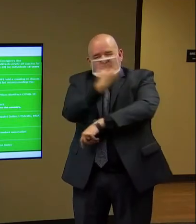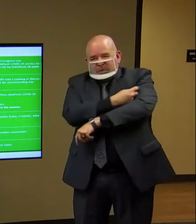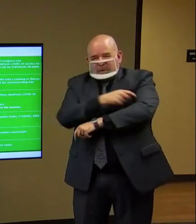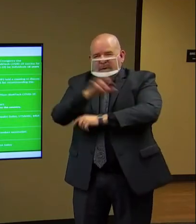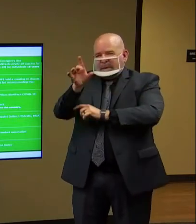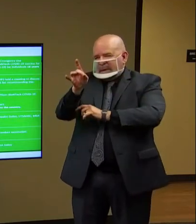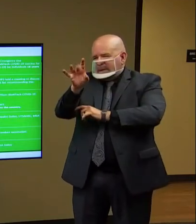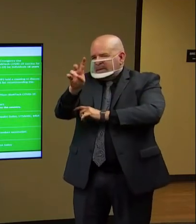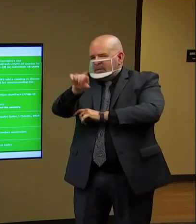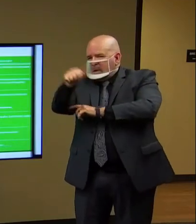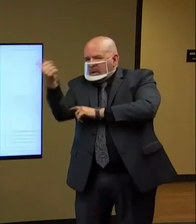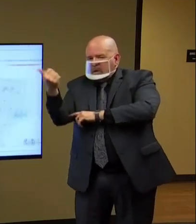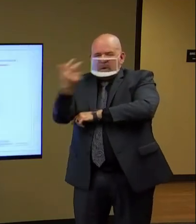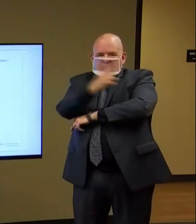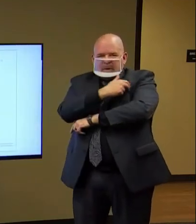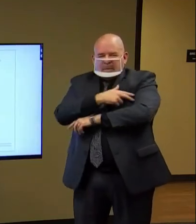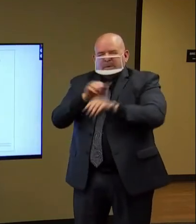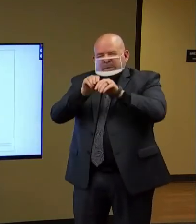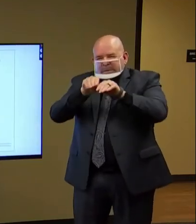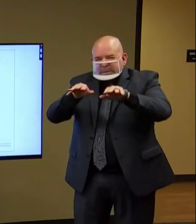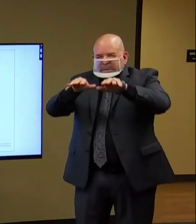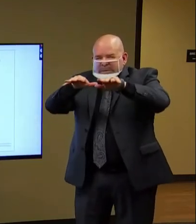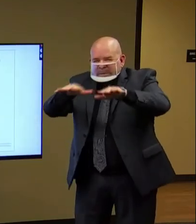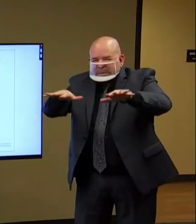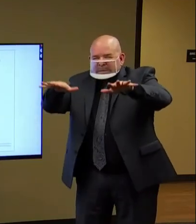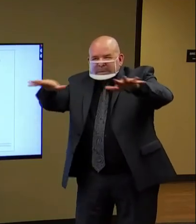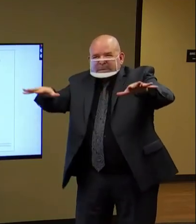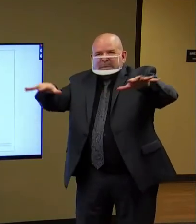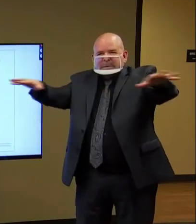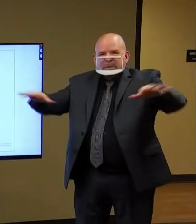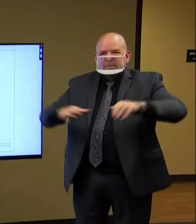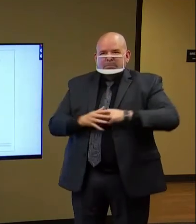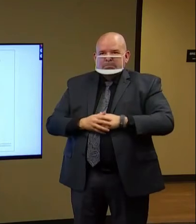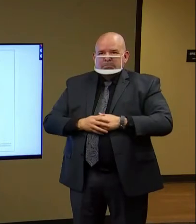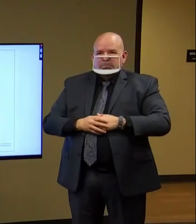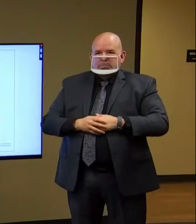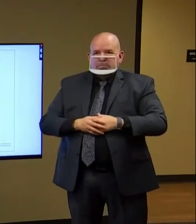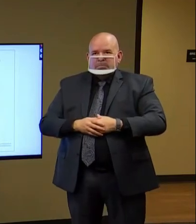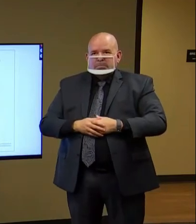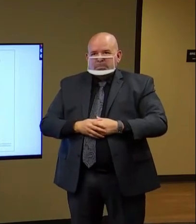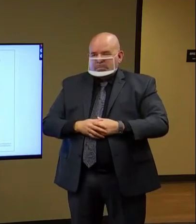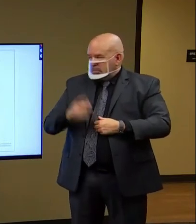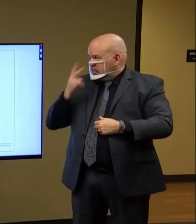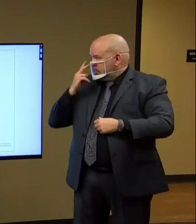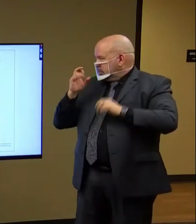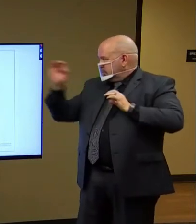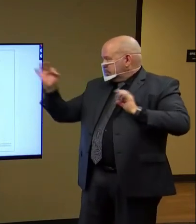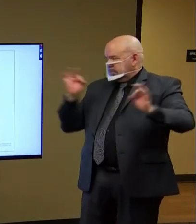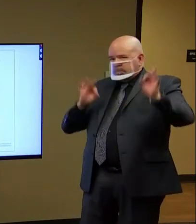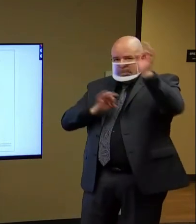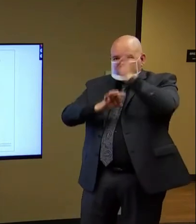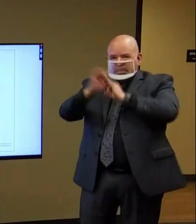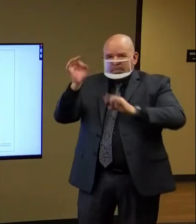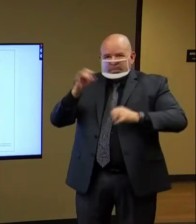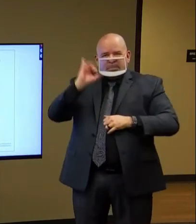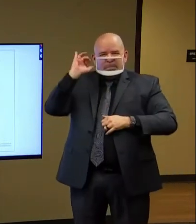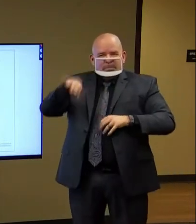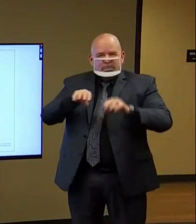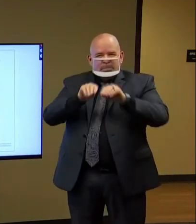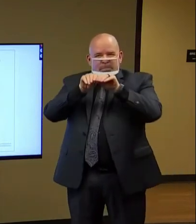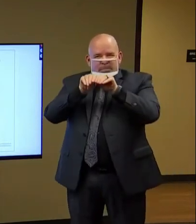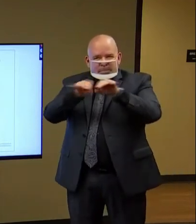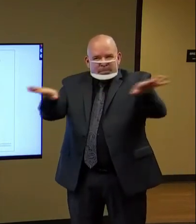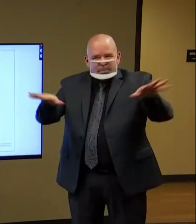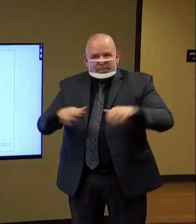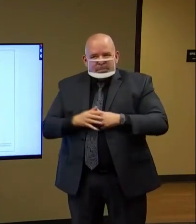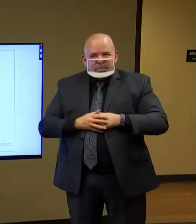been a whirlwind. Last slide. And this shows some of the vaccine allocations in week 1, just that initial distribution